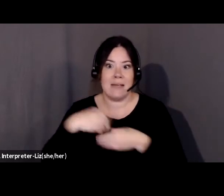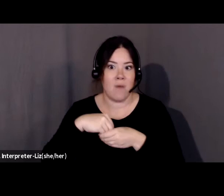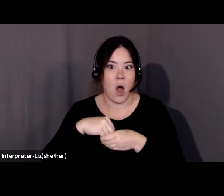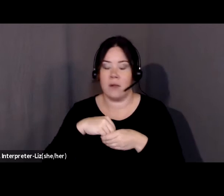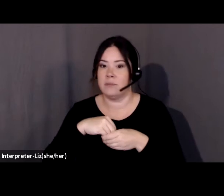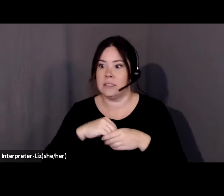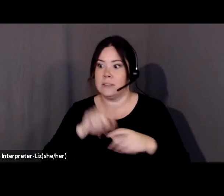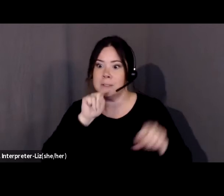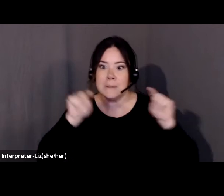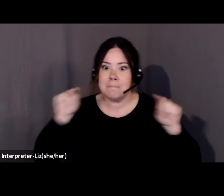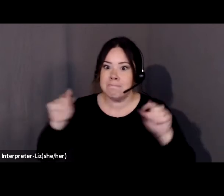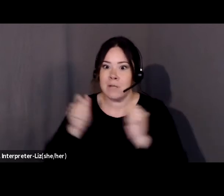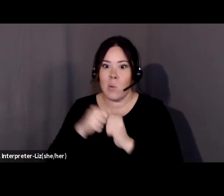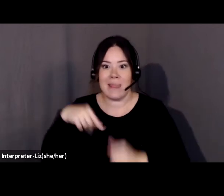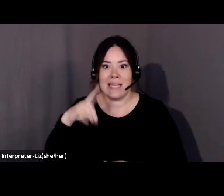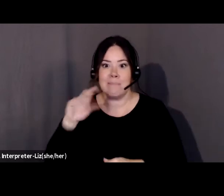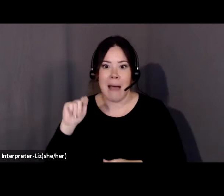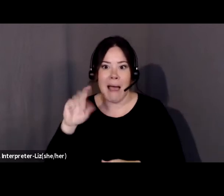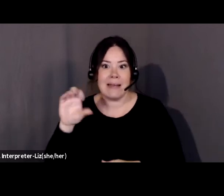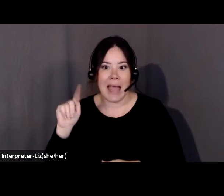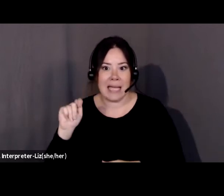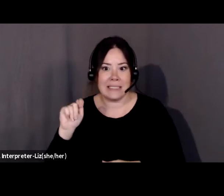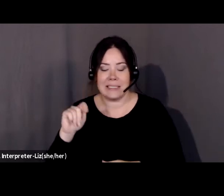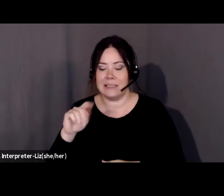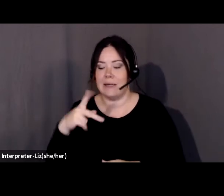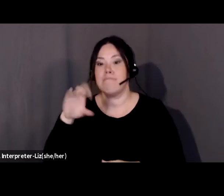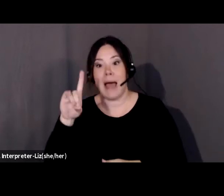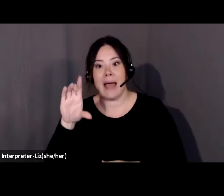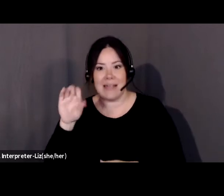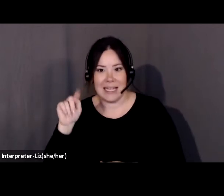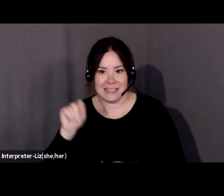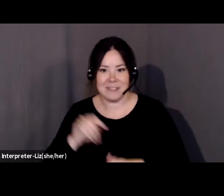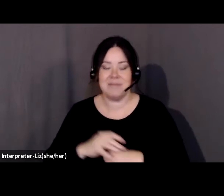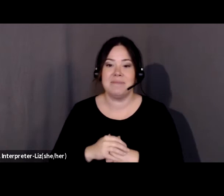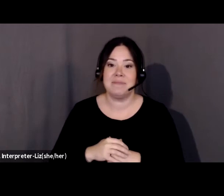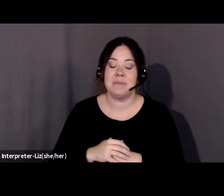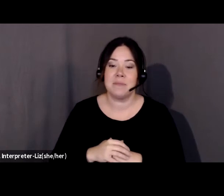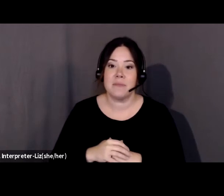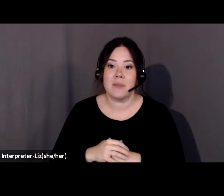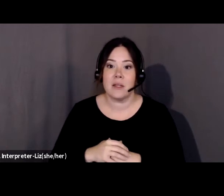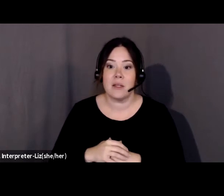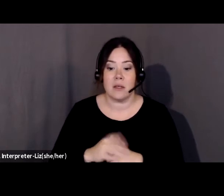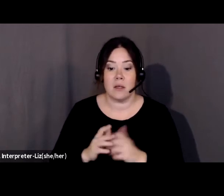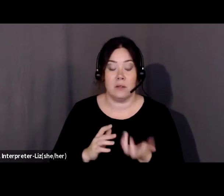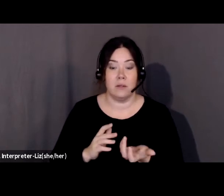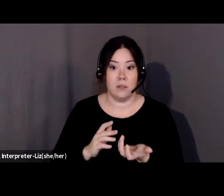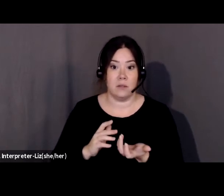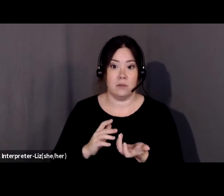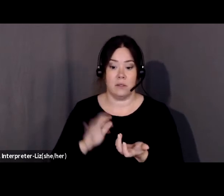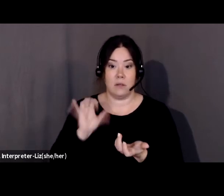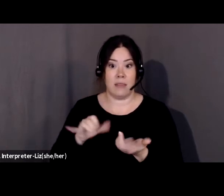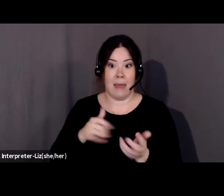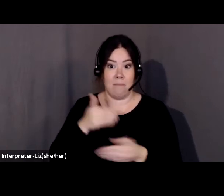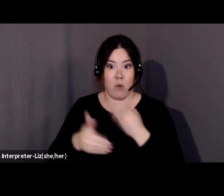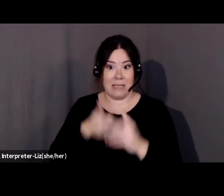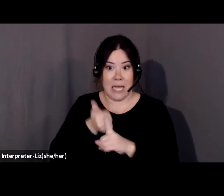time with this podcast, with any podcast, really. Because of the nature of how it's done,